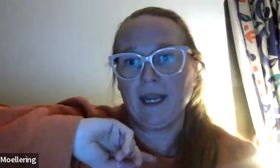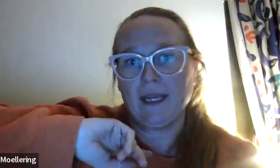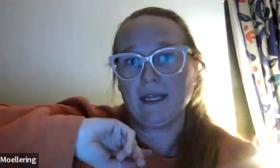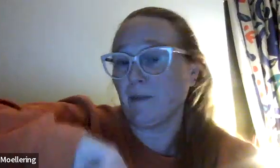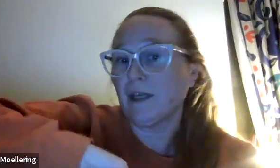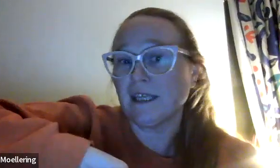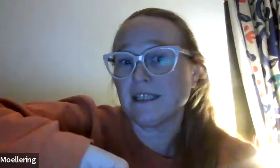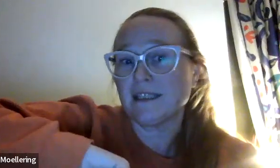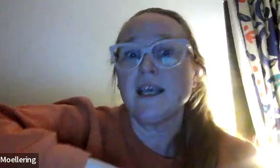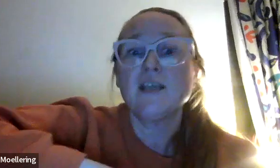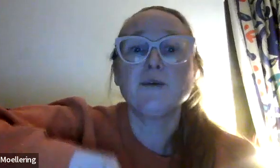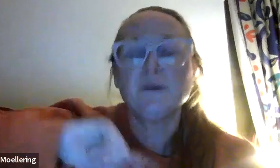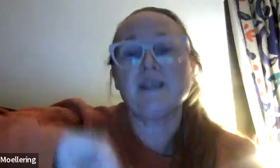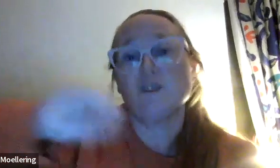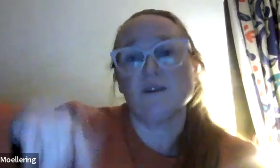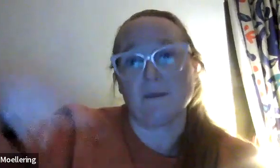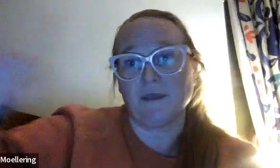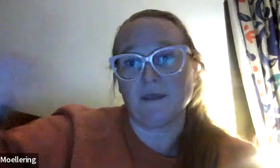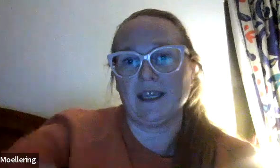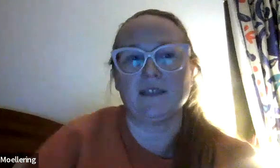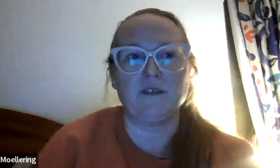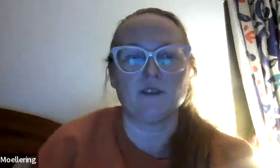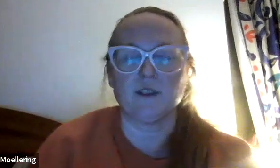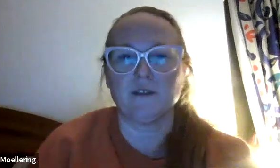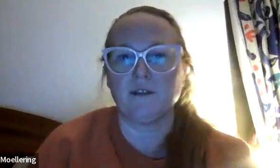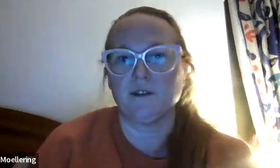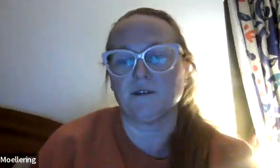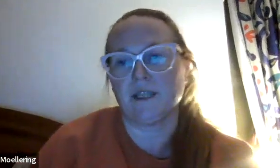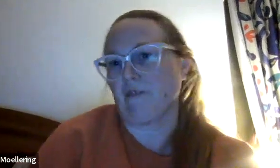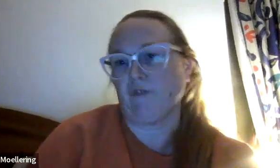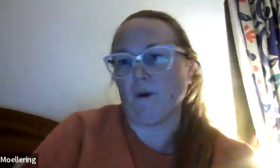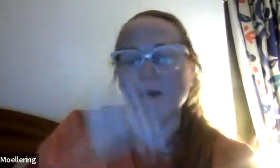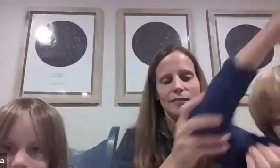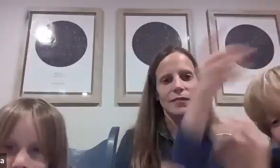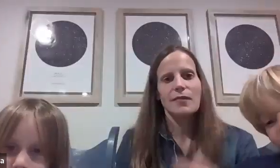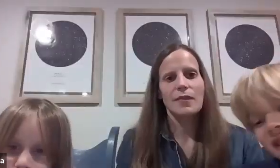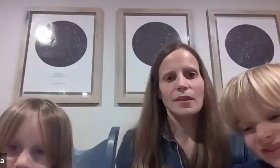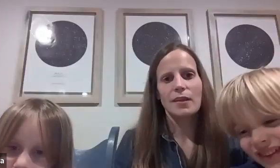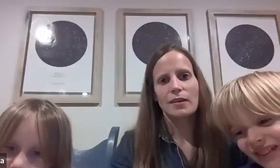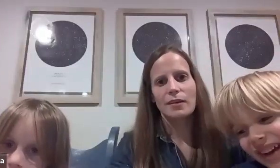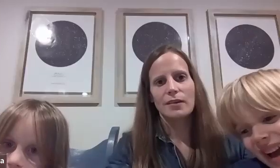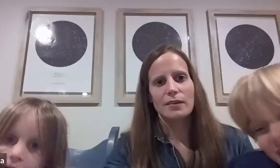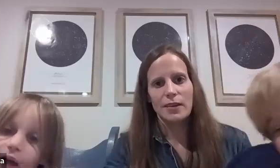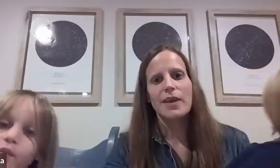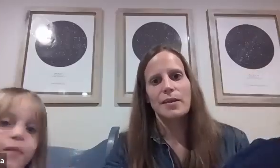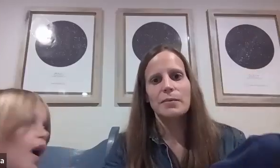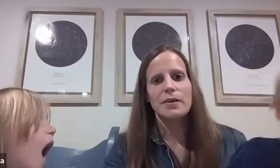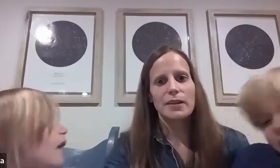my email list. So when we do something in the future, you'll get info about it. Mama. That'd be great. I have